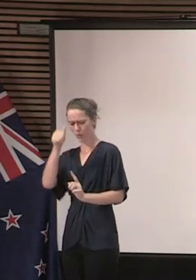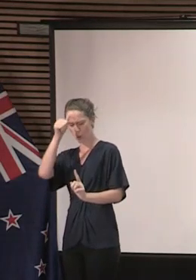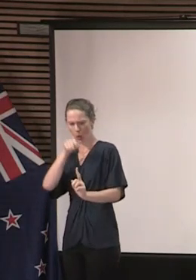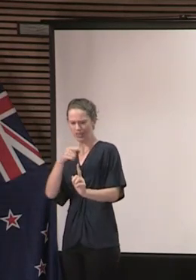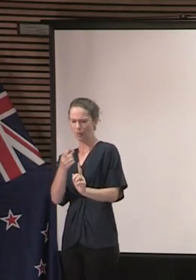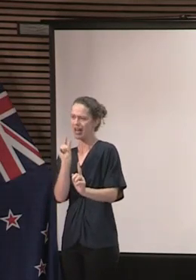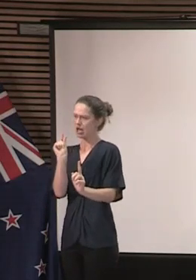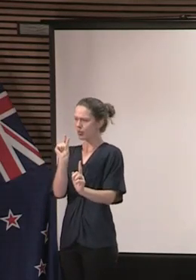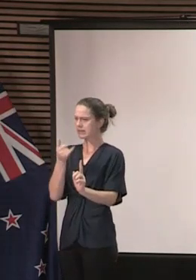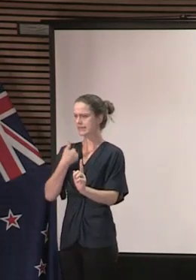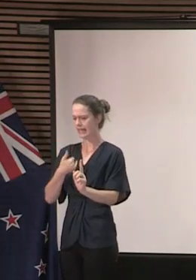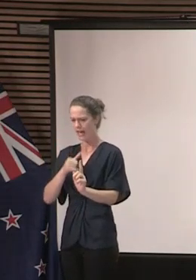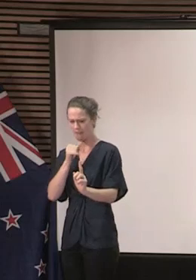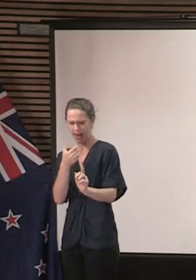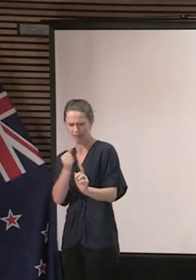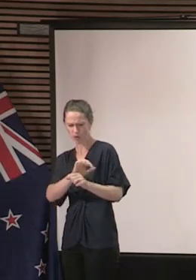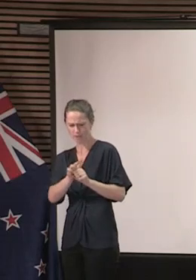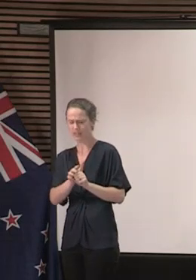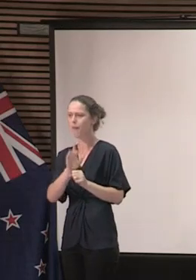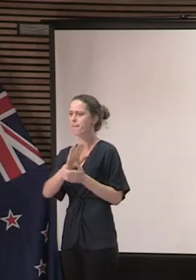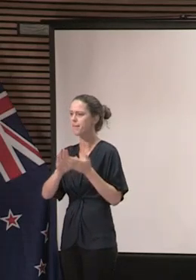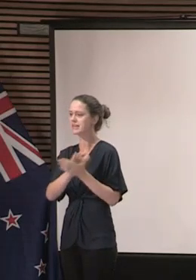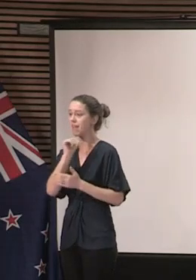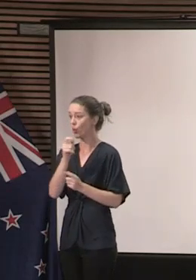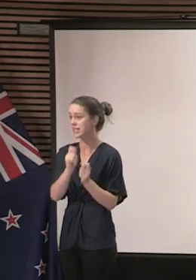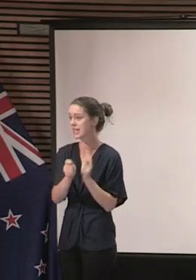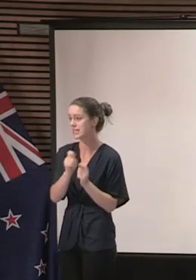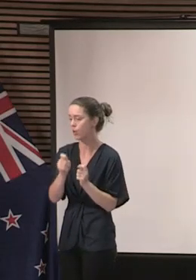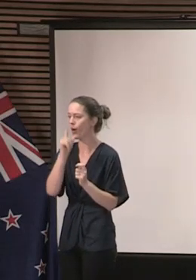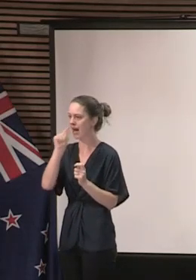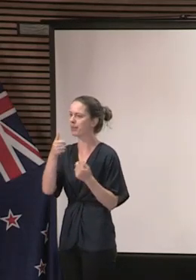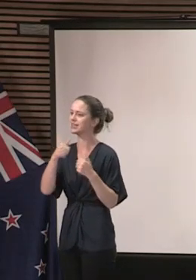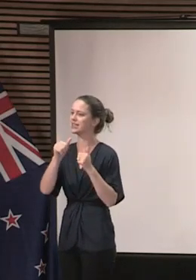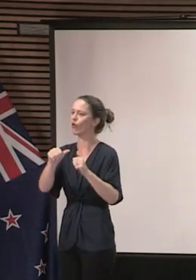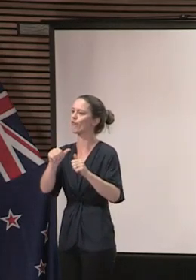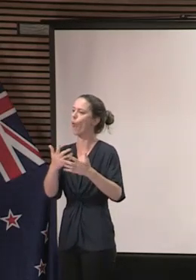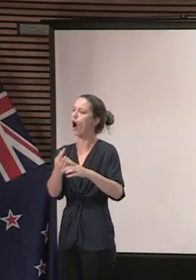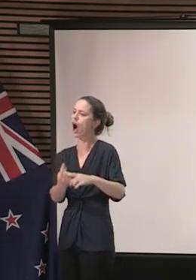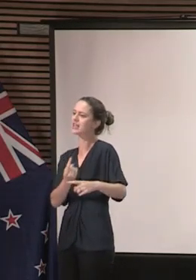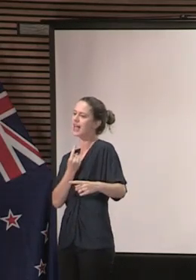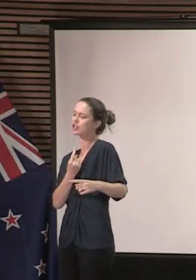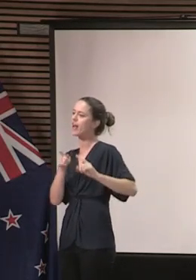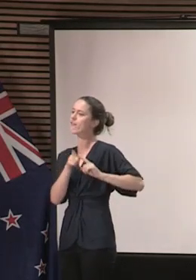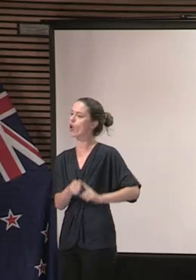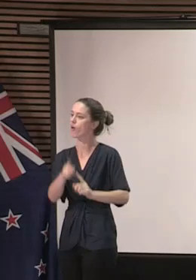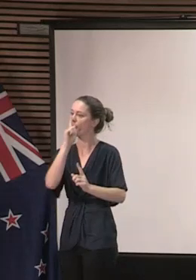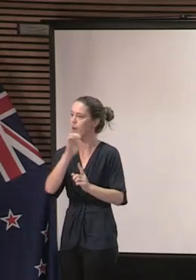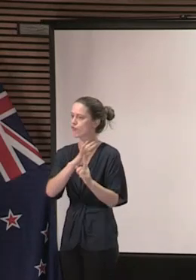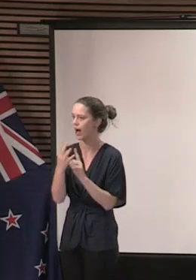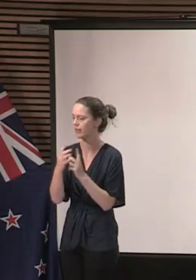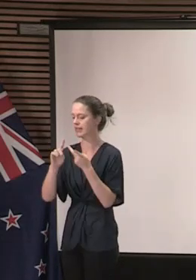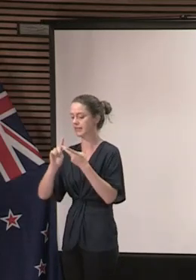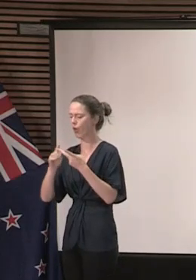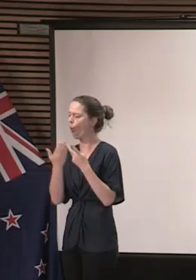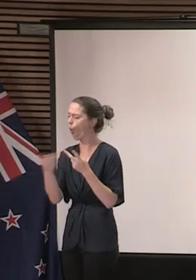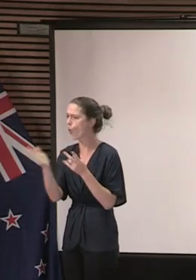the symptoms of COVID-19, the more successful then our isolation and contact tracing will be. The second thing is, to all New